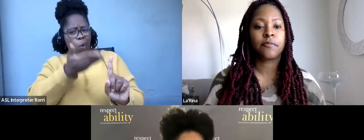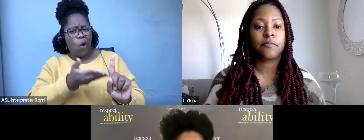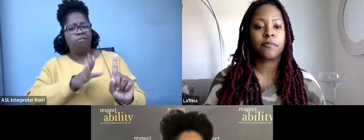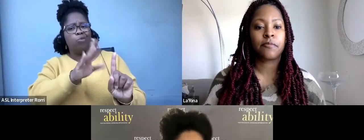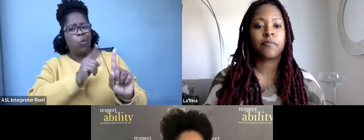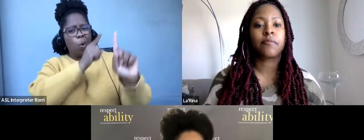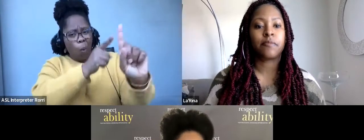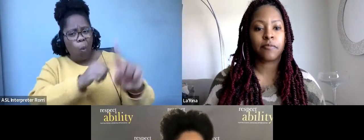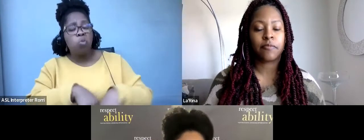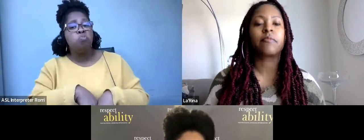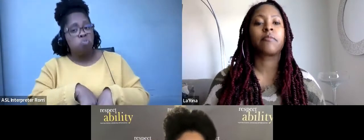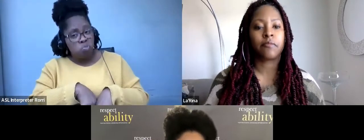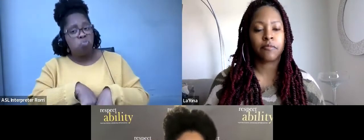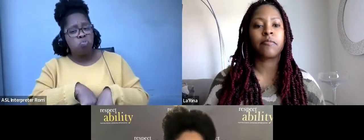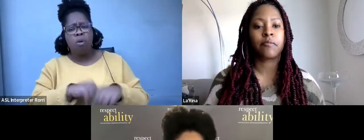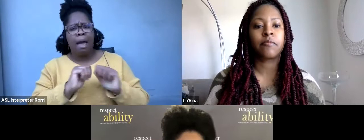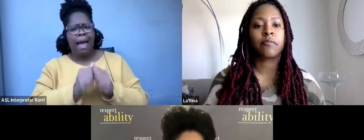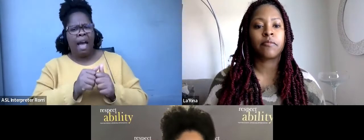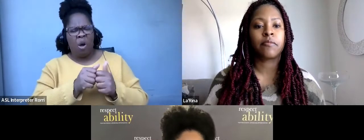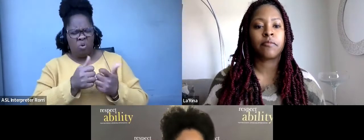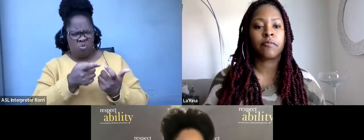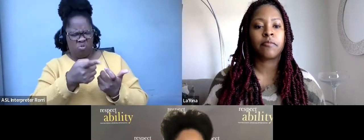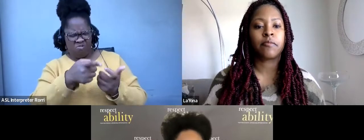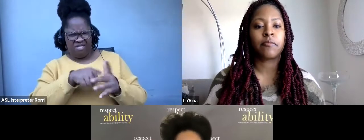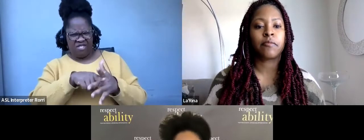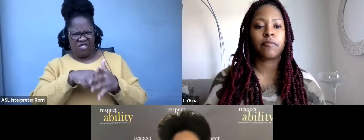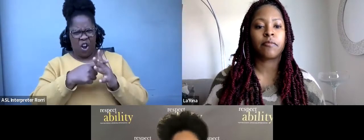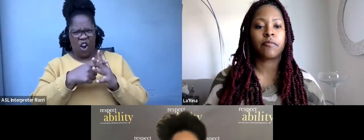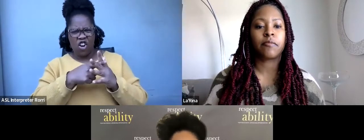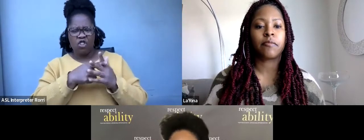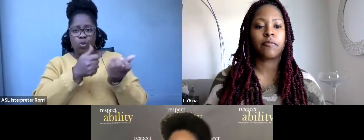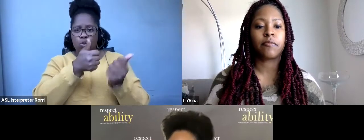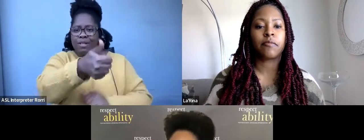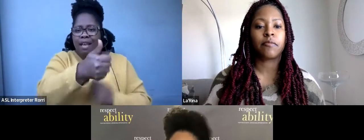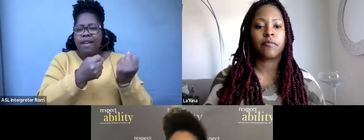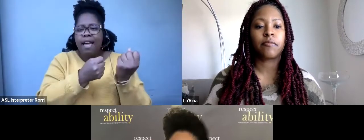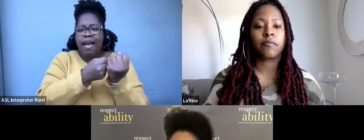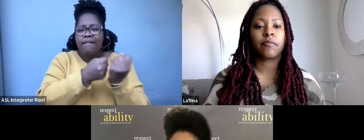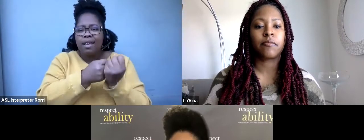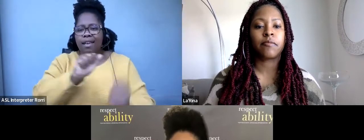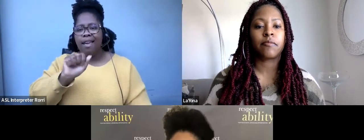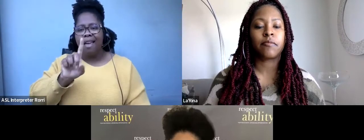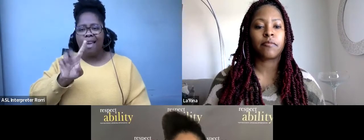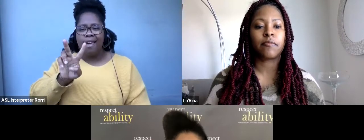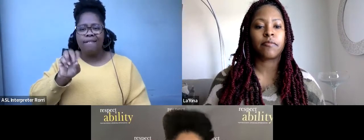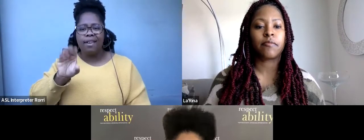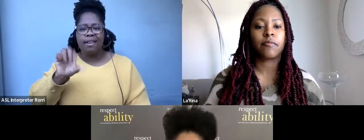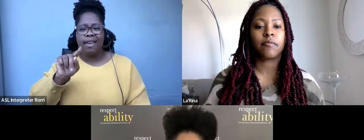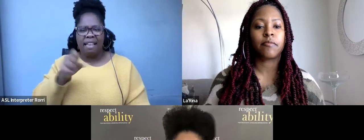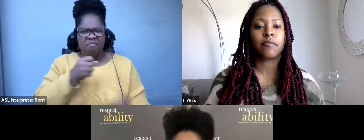goals. And how did you start as an advocate and through your web show?